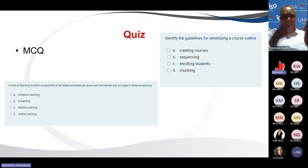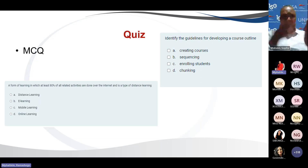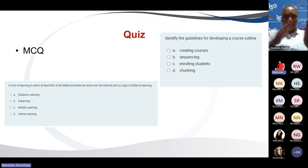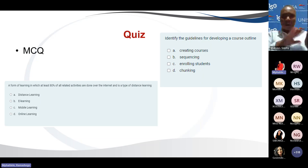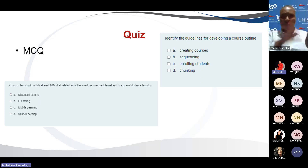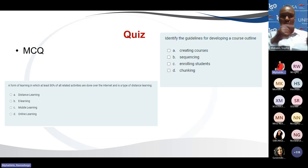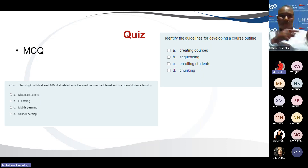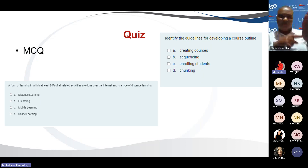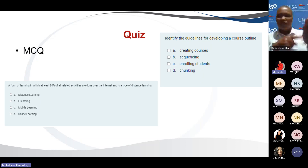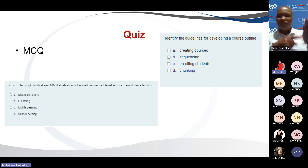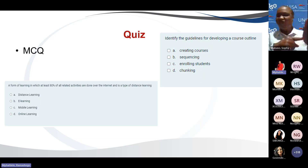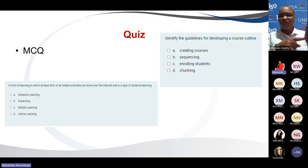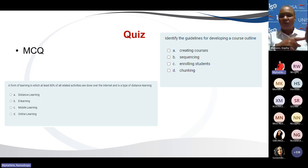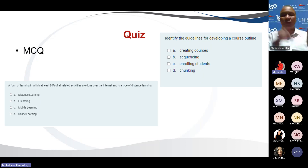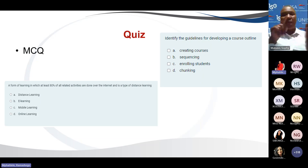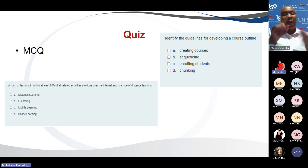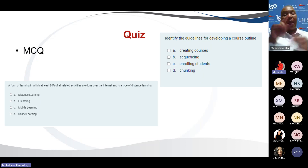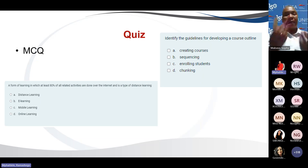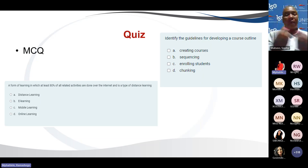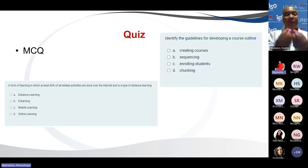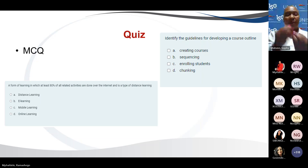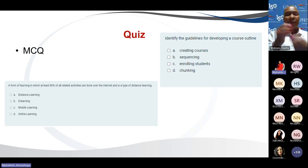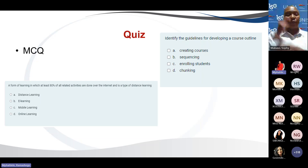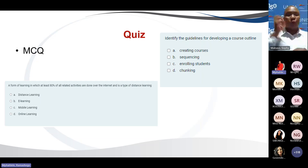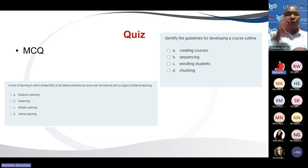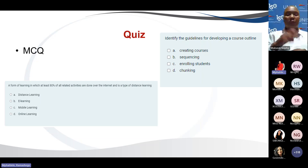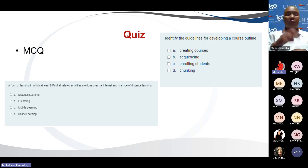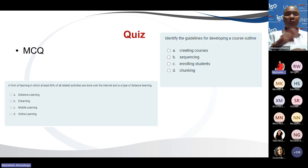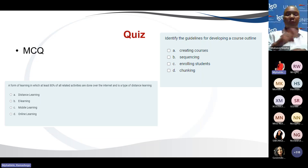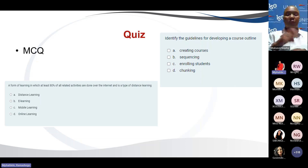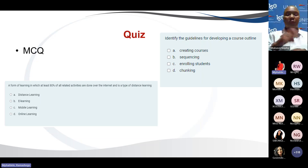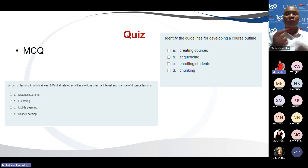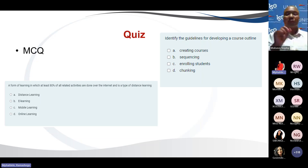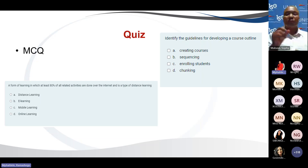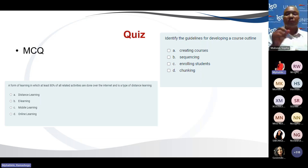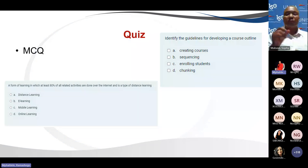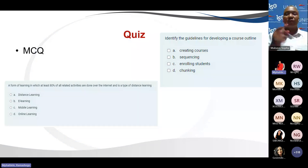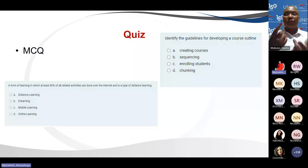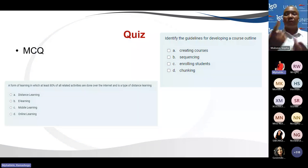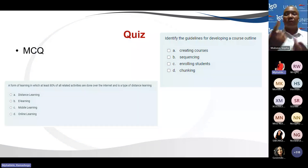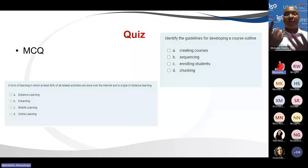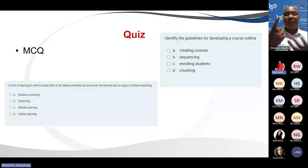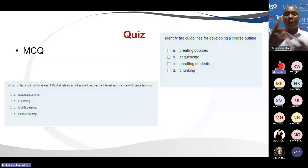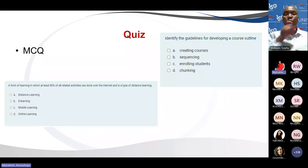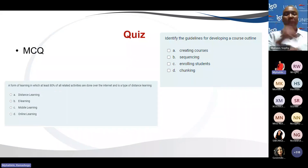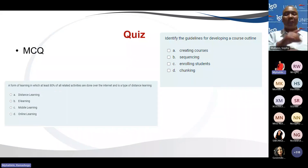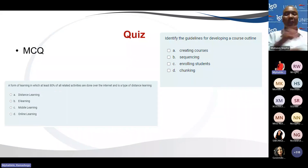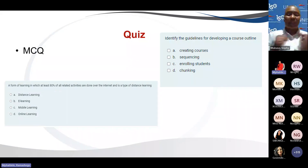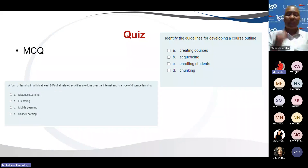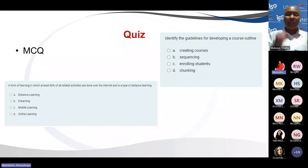Another thing is that you also need to use that strategy, which Dr. Kavenda just indicated,